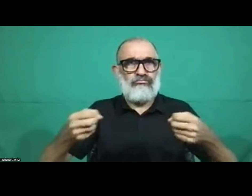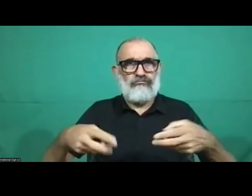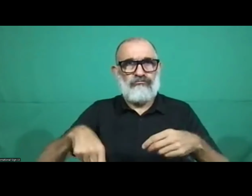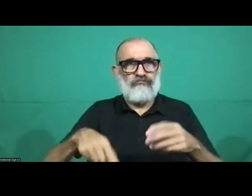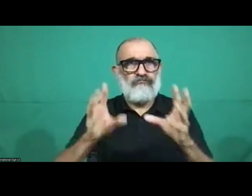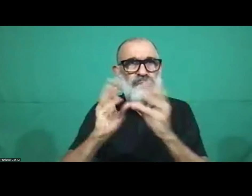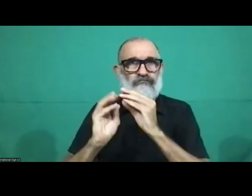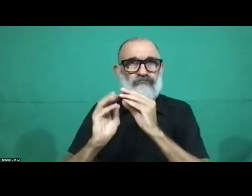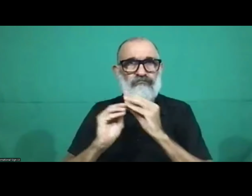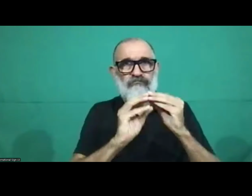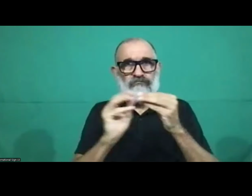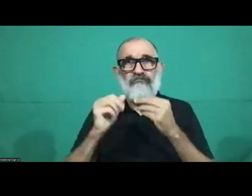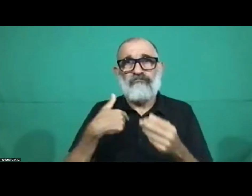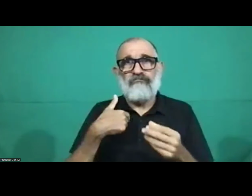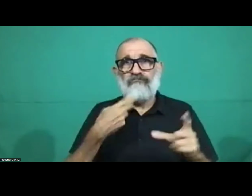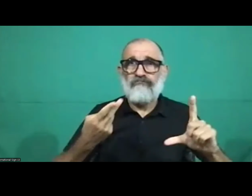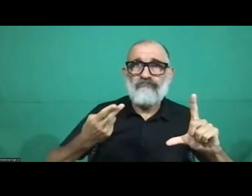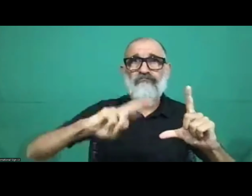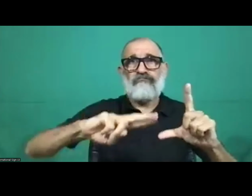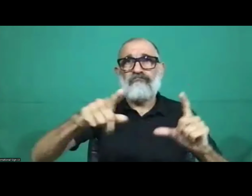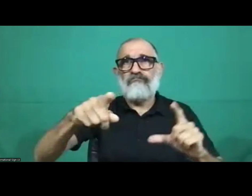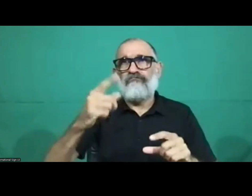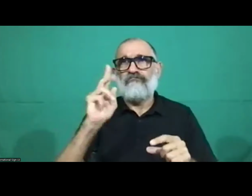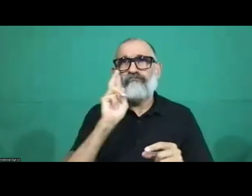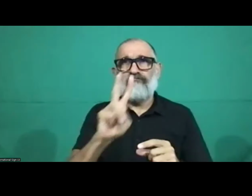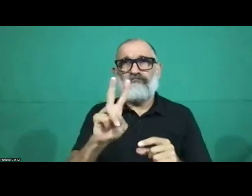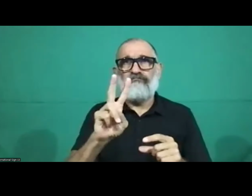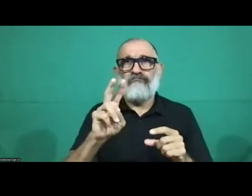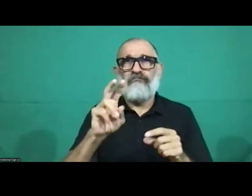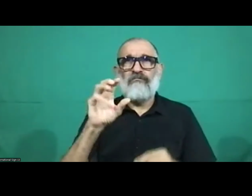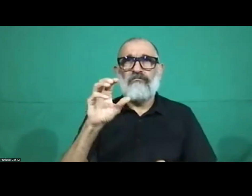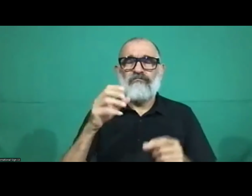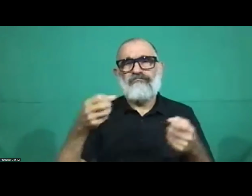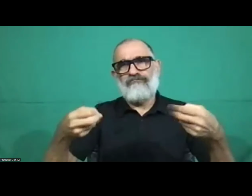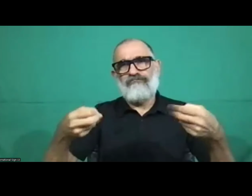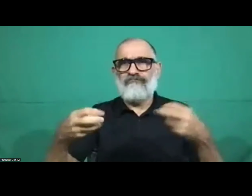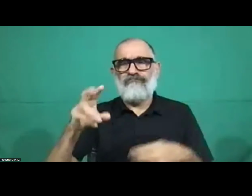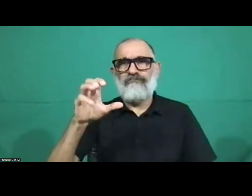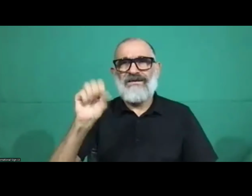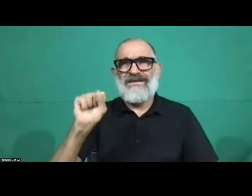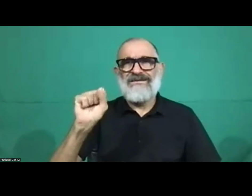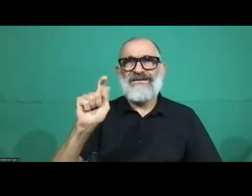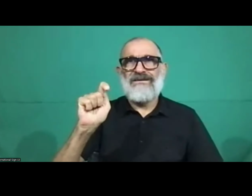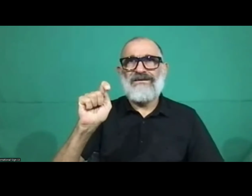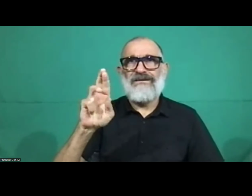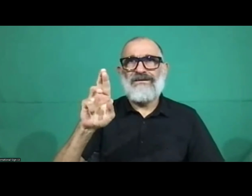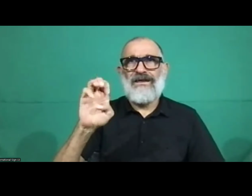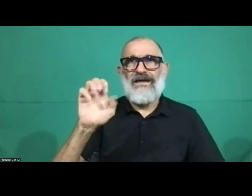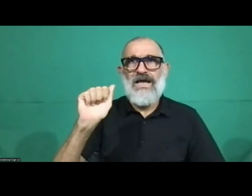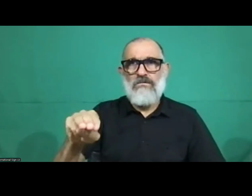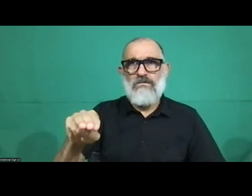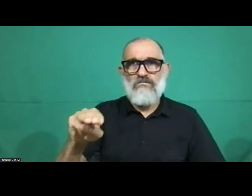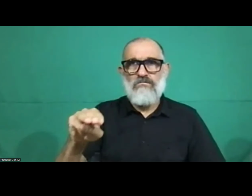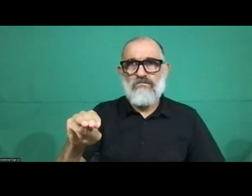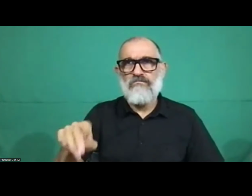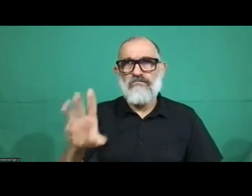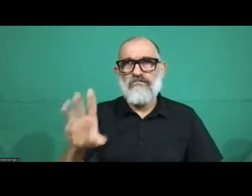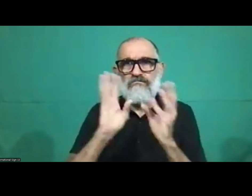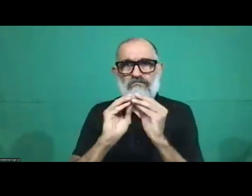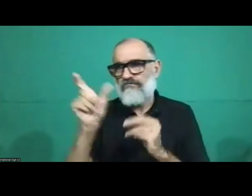If you click on that link, you will also have access to live captions, not only in English, but also in French, Haitian